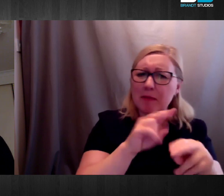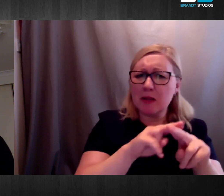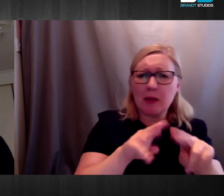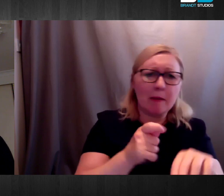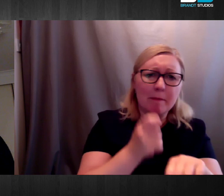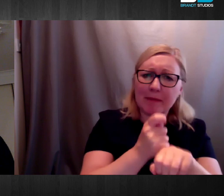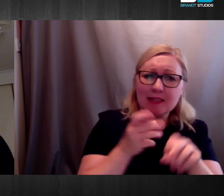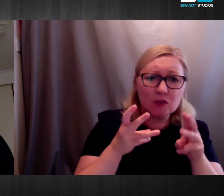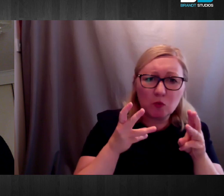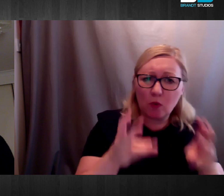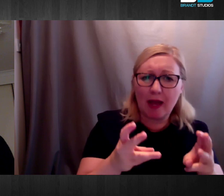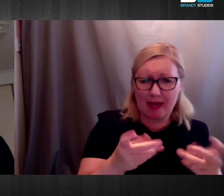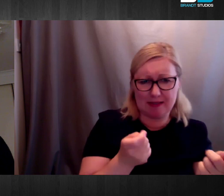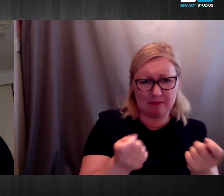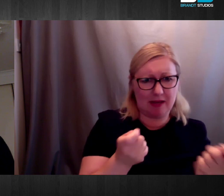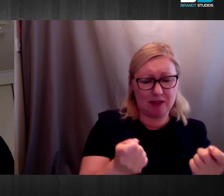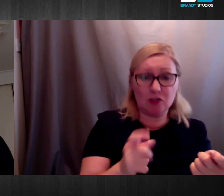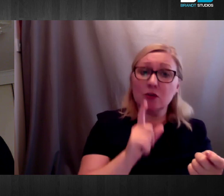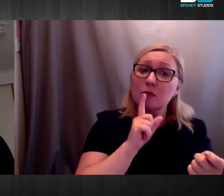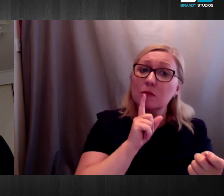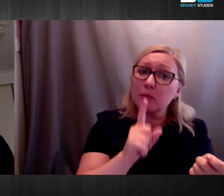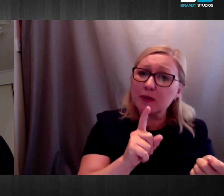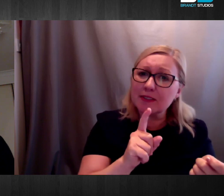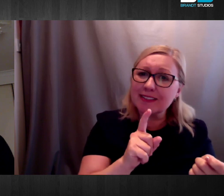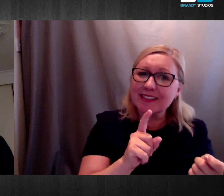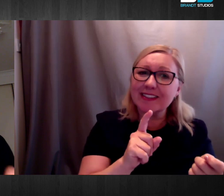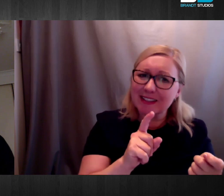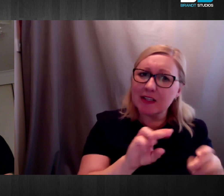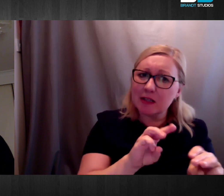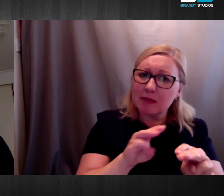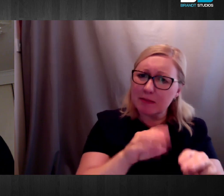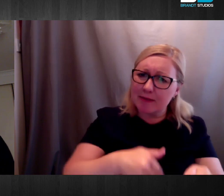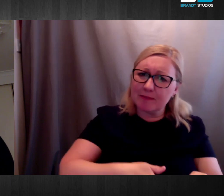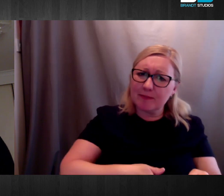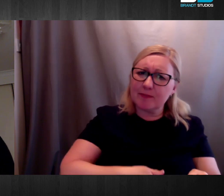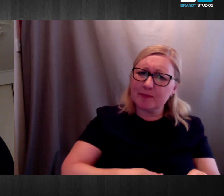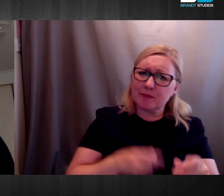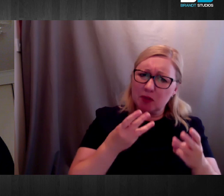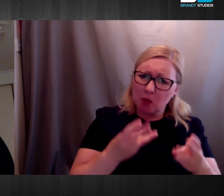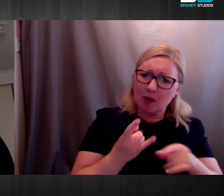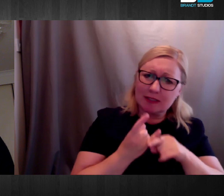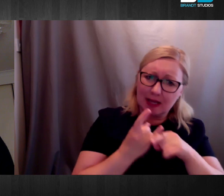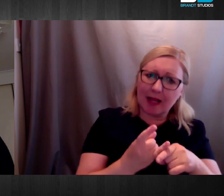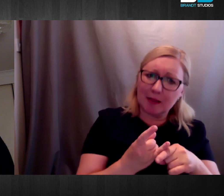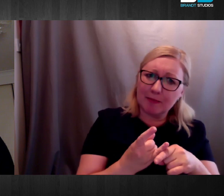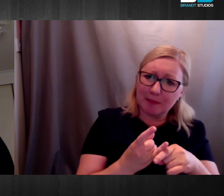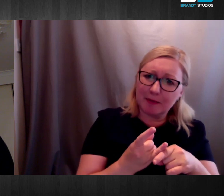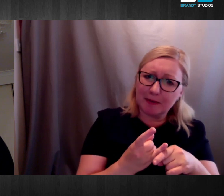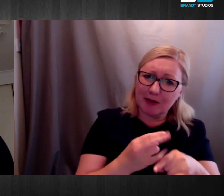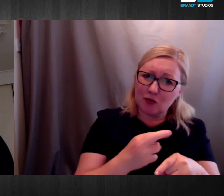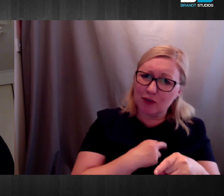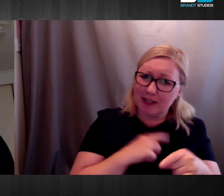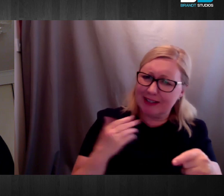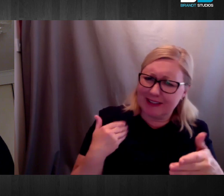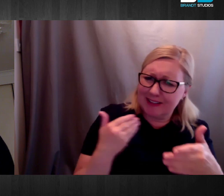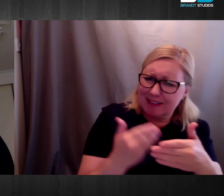people's altruism and wanting to help. And you know, we've been in lockdown, and I've worked from home for the past